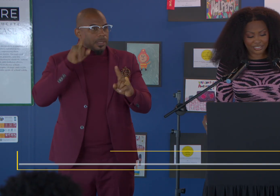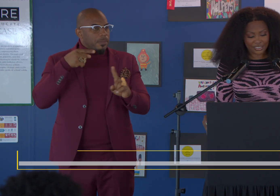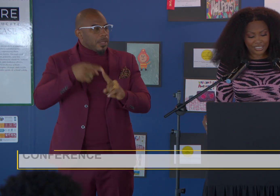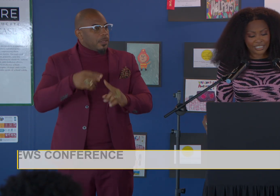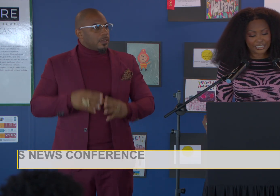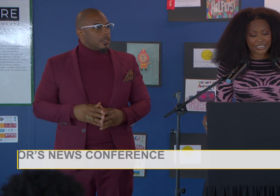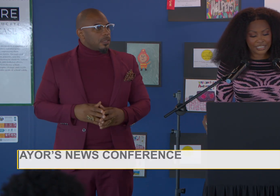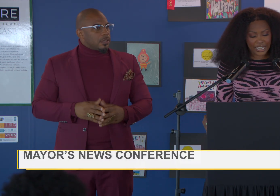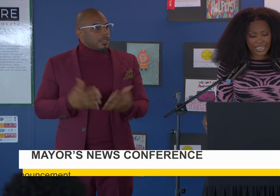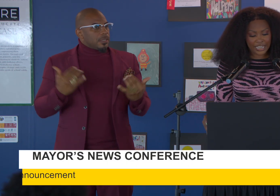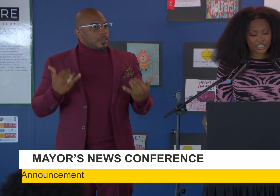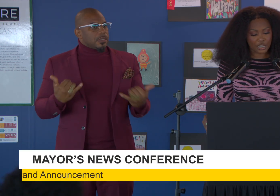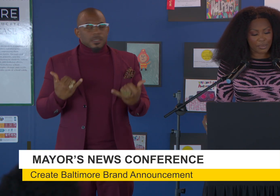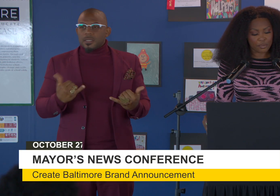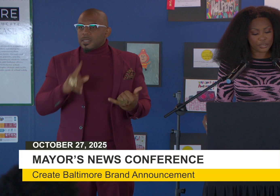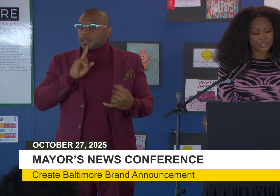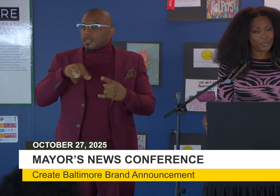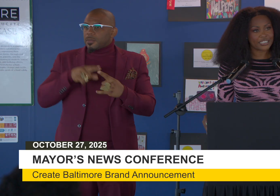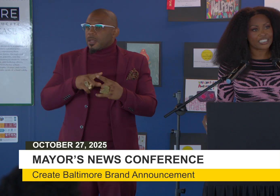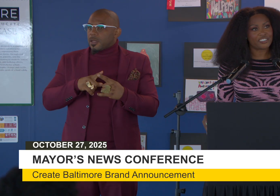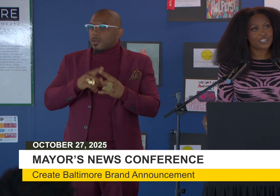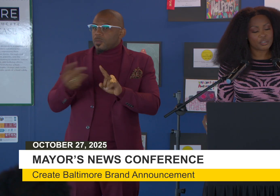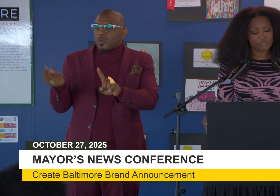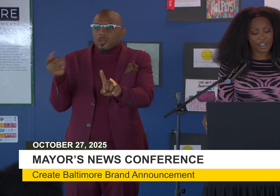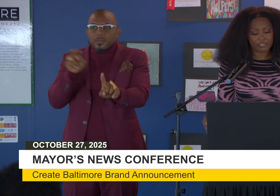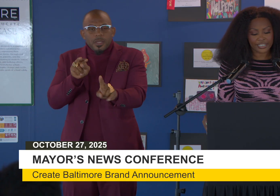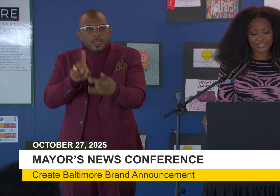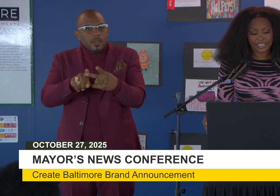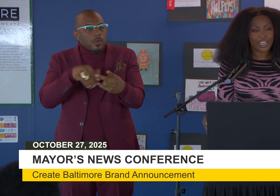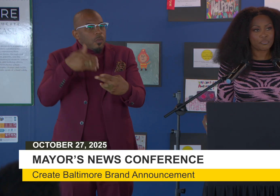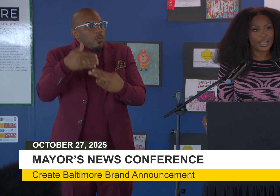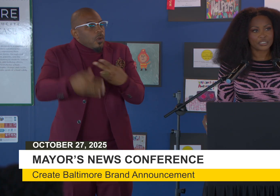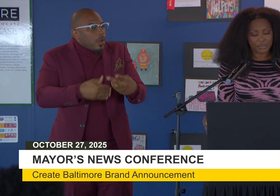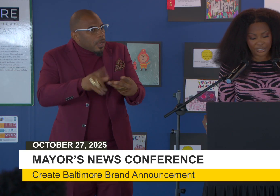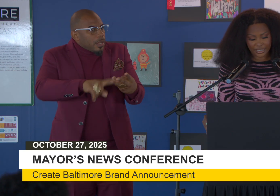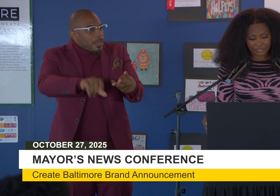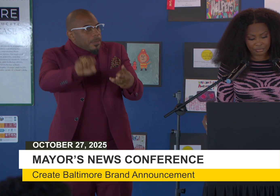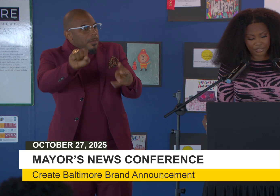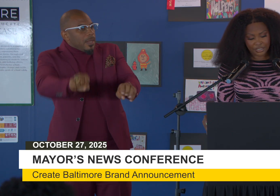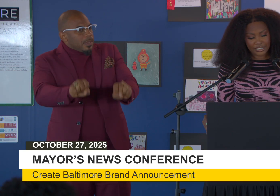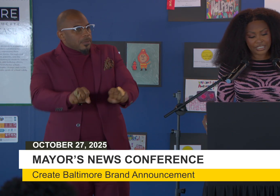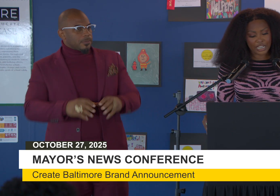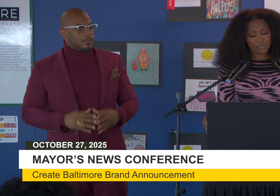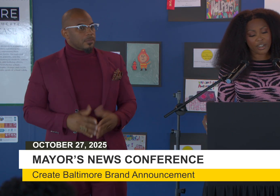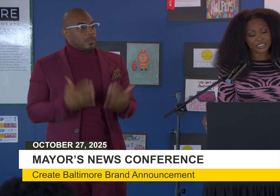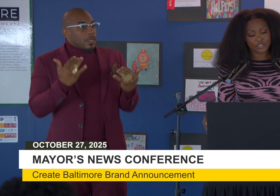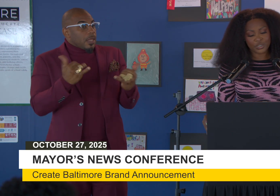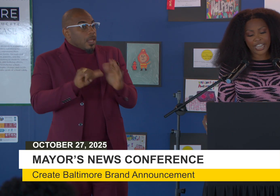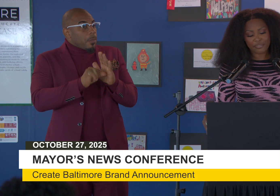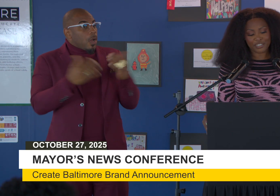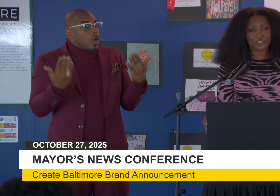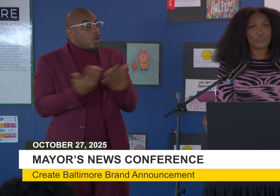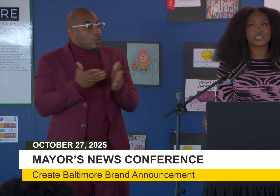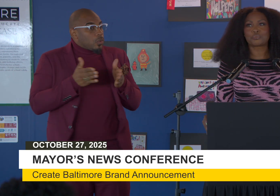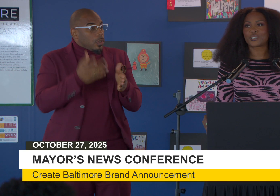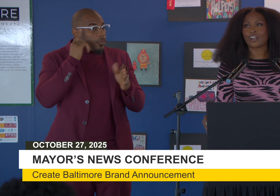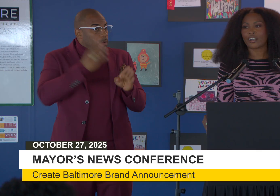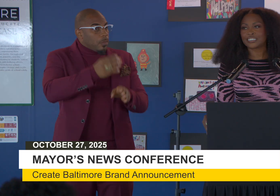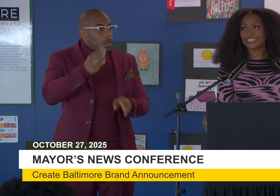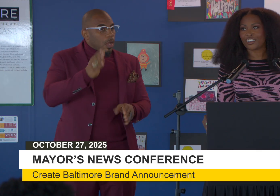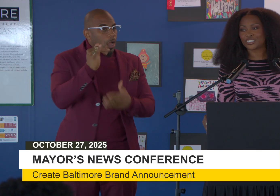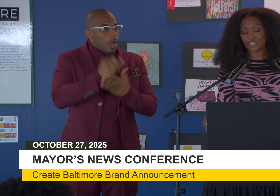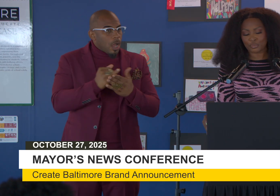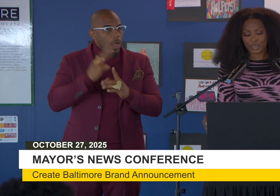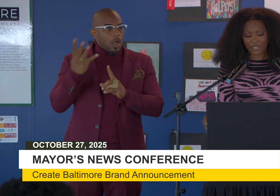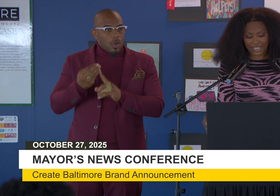about. Today is about perspective, progress, and possibility. Today marks a new chapter for Baltimore's